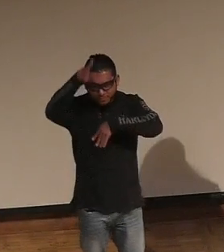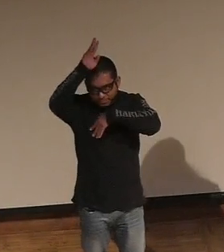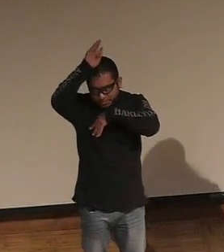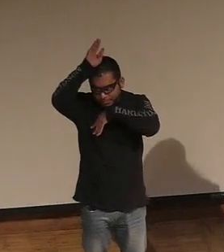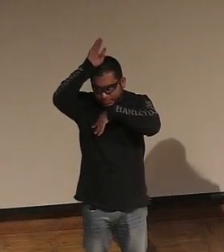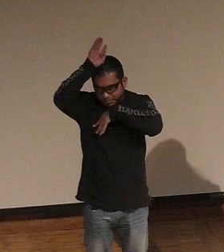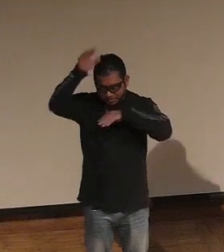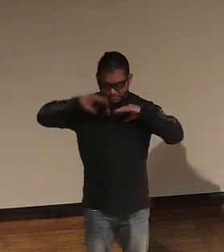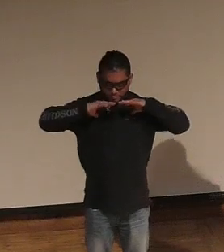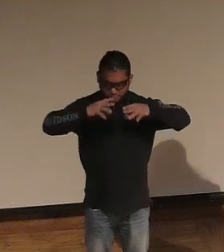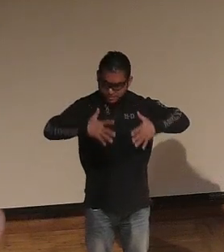for each one.